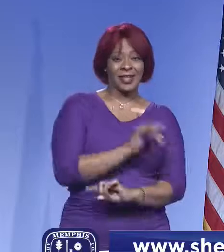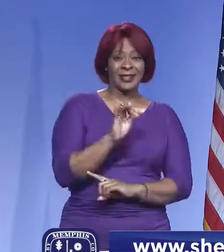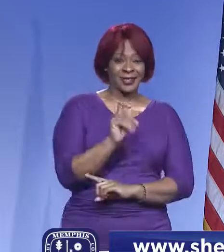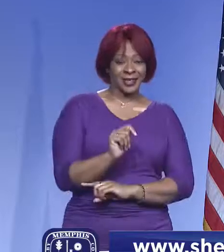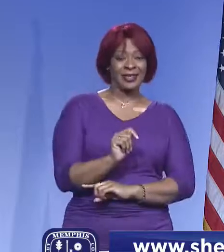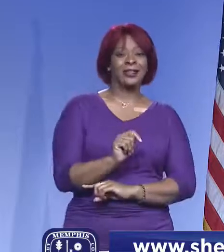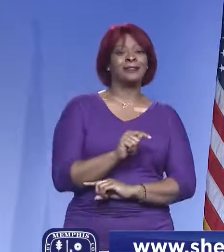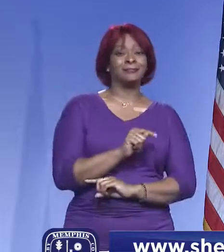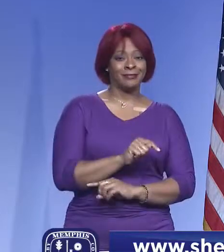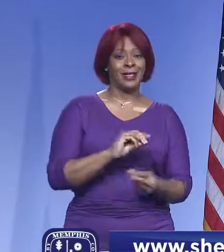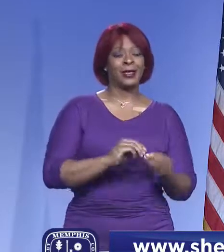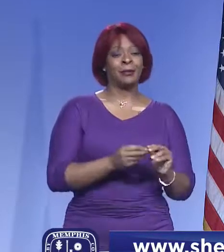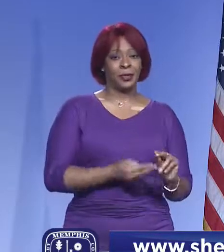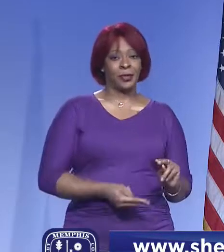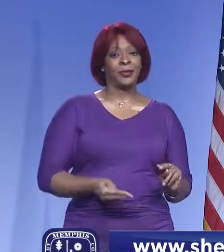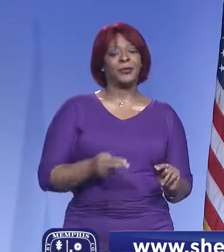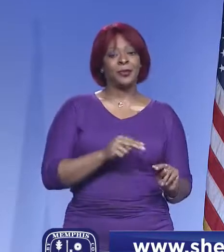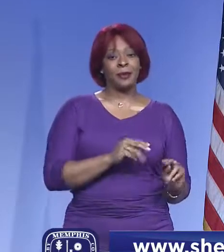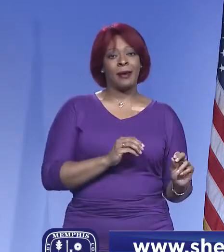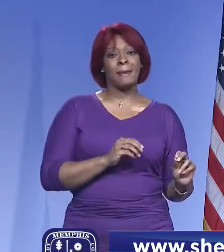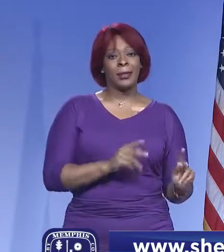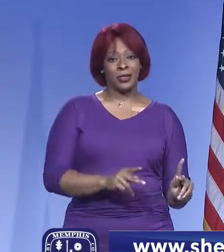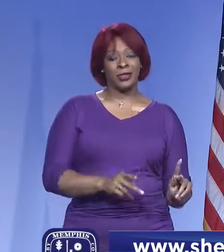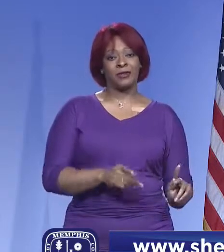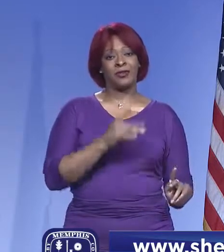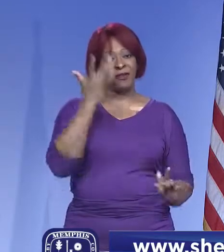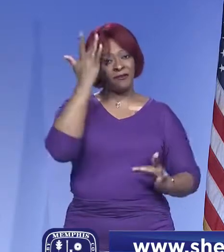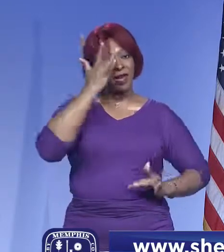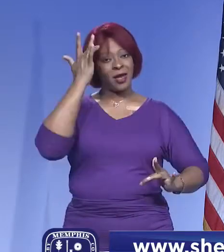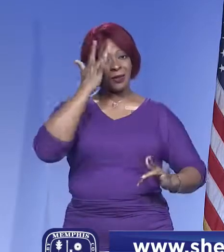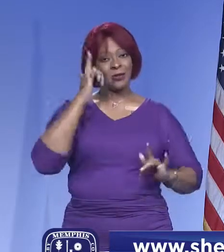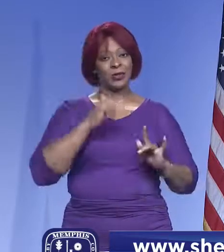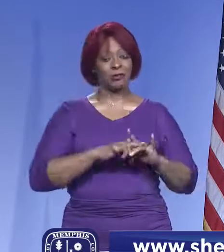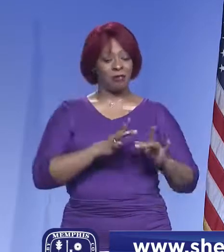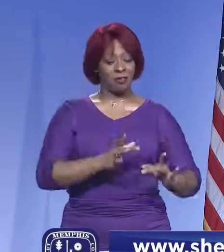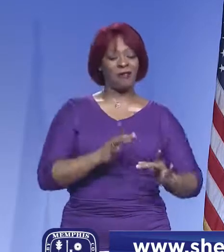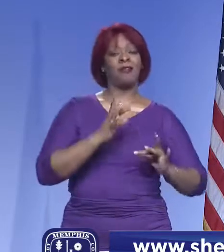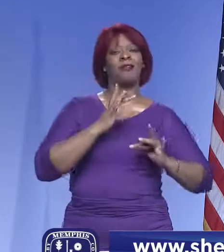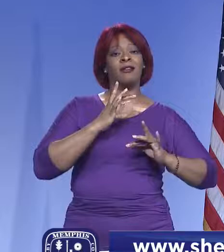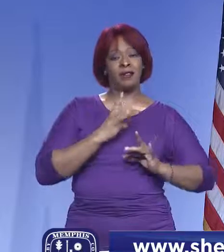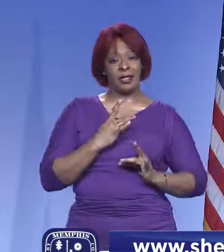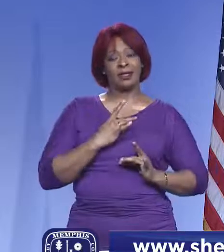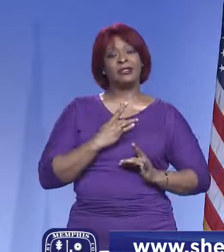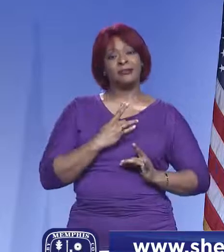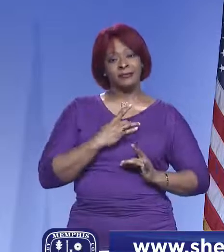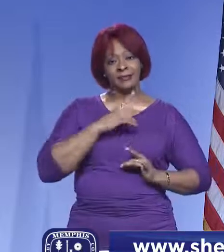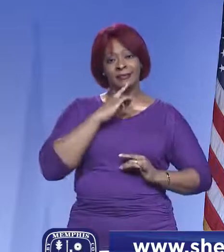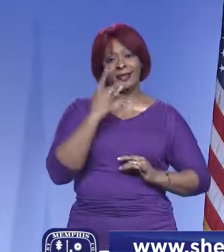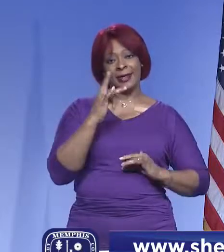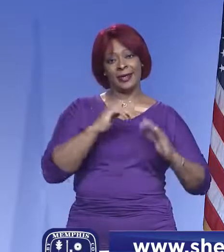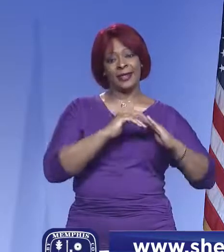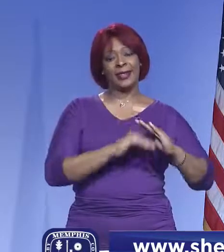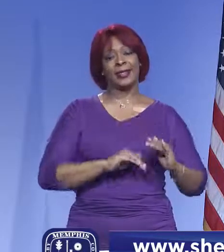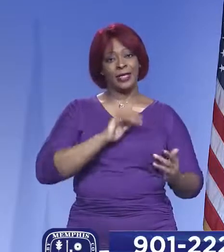they represent an opportunity for the virus to get established and spread.